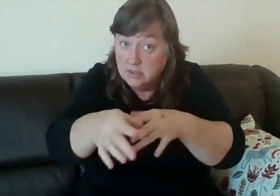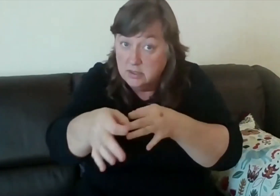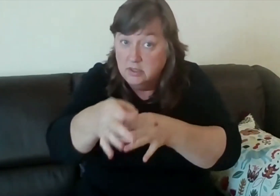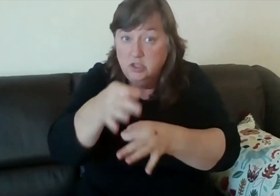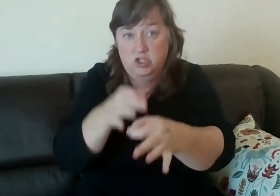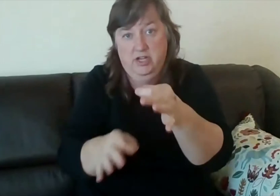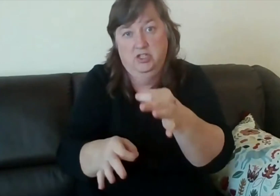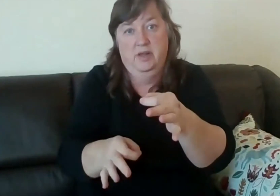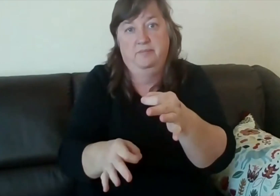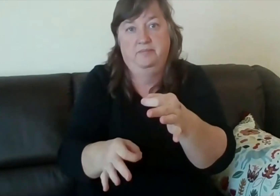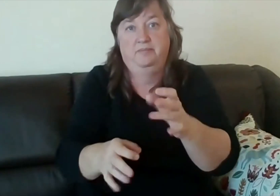change them.